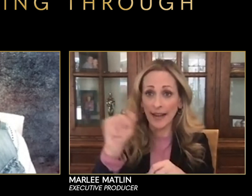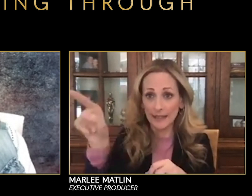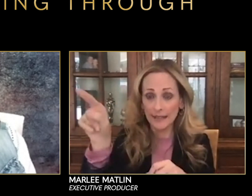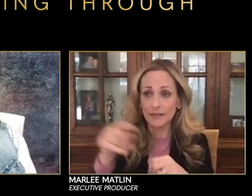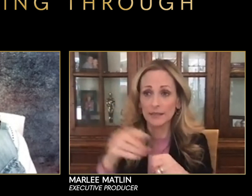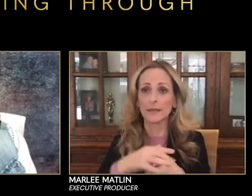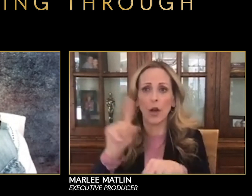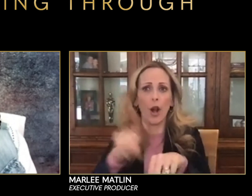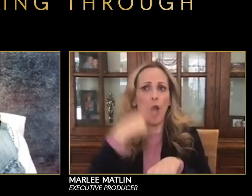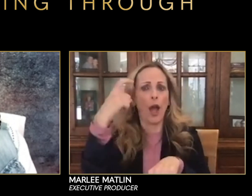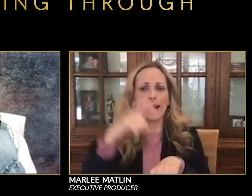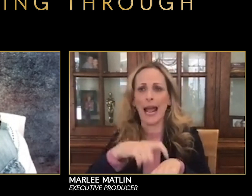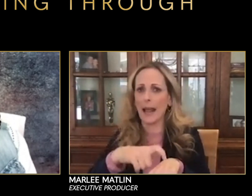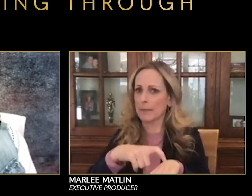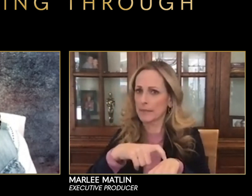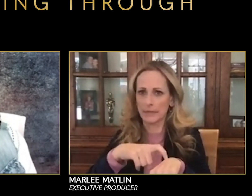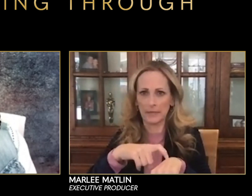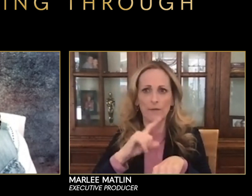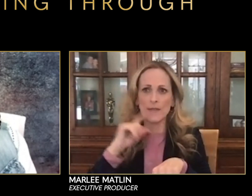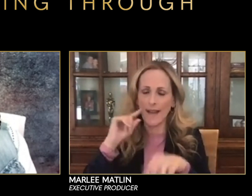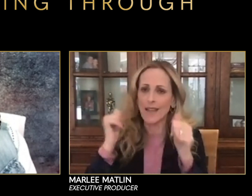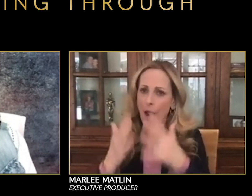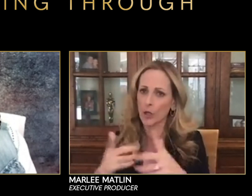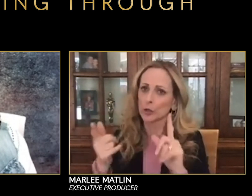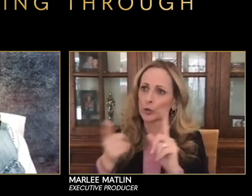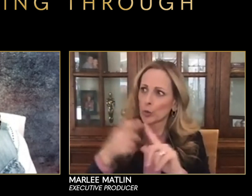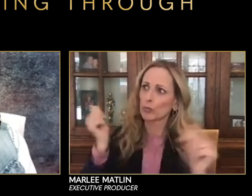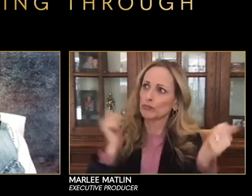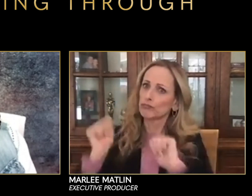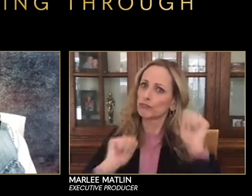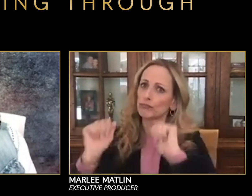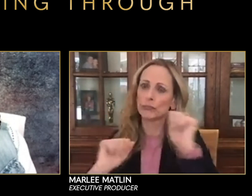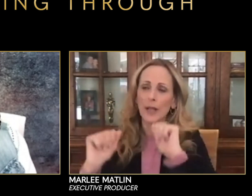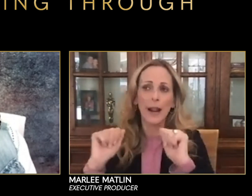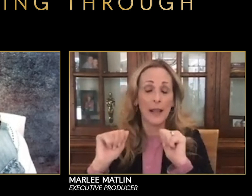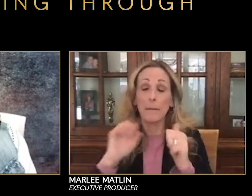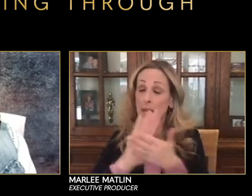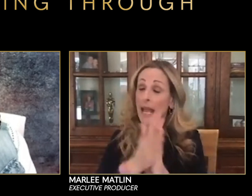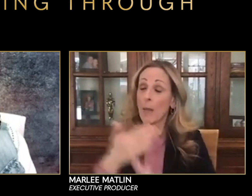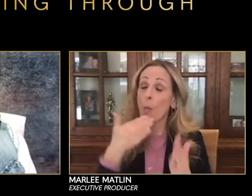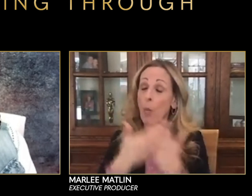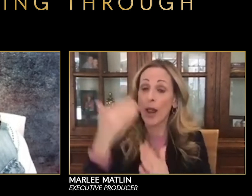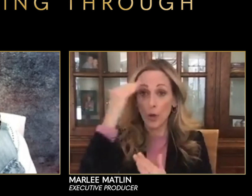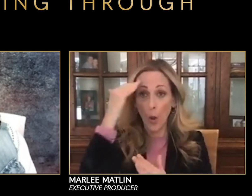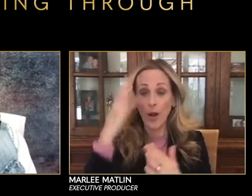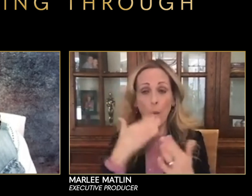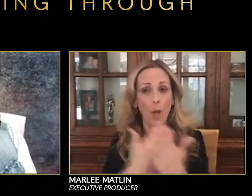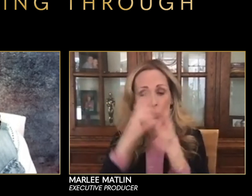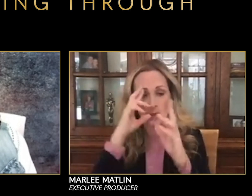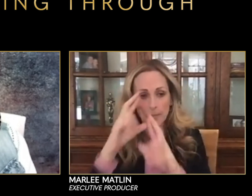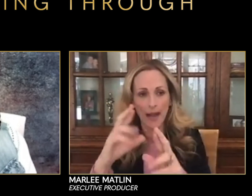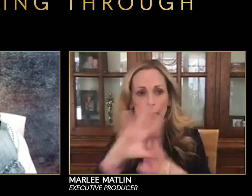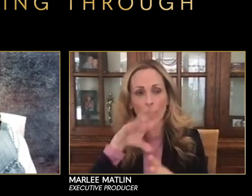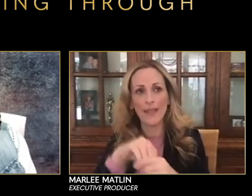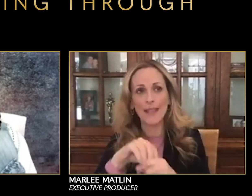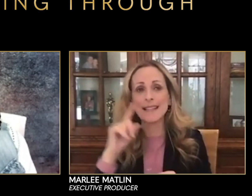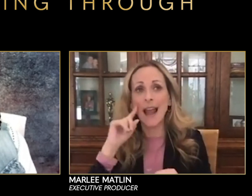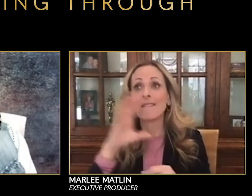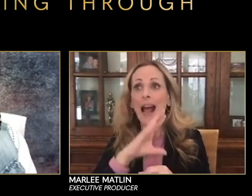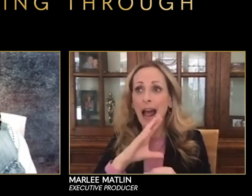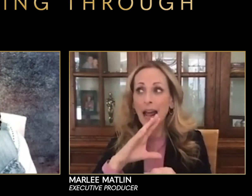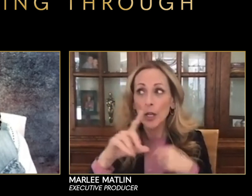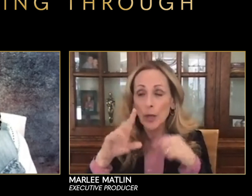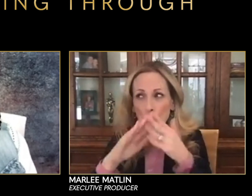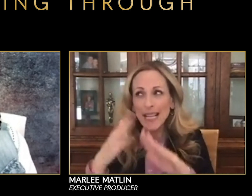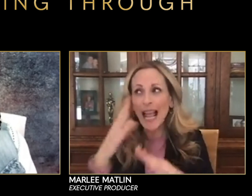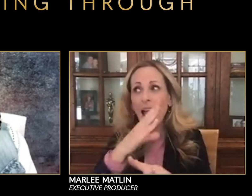Deaf in Connecticut, and they'd been around a long time, and they provided opportunities for deaf actors, and who became well known in the